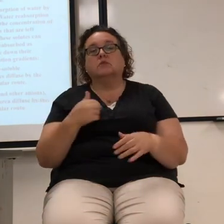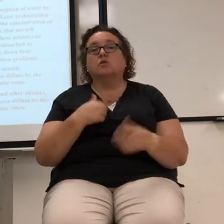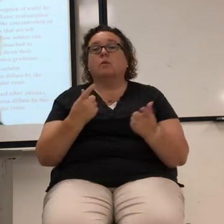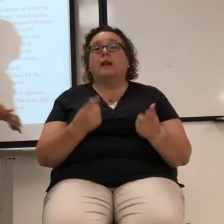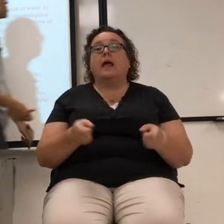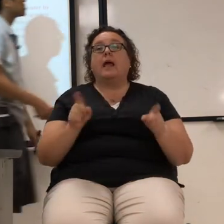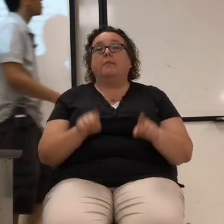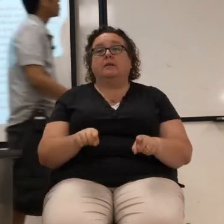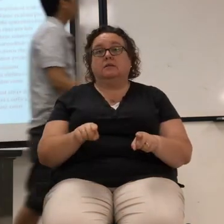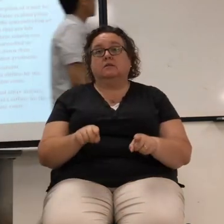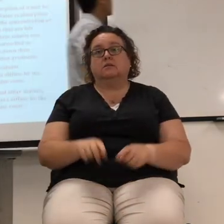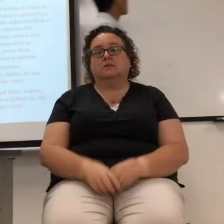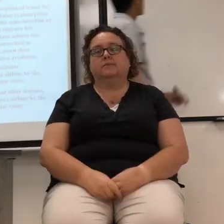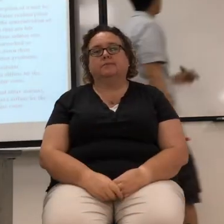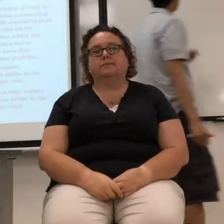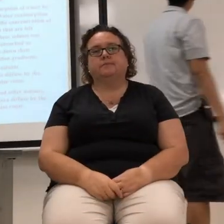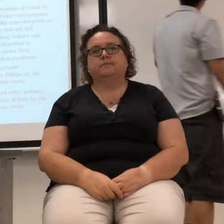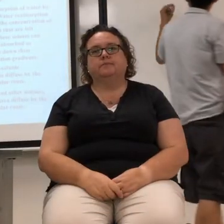is,